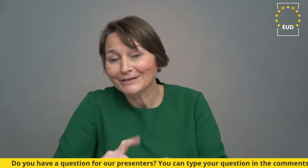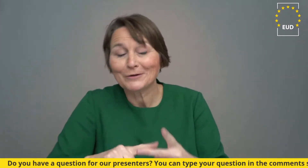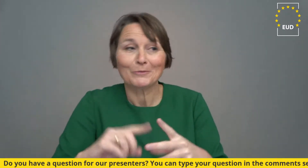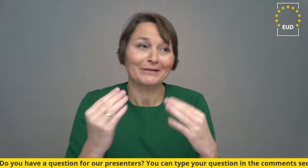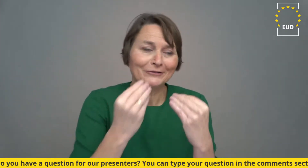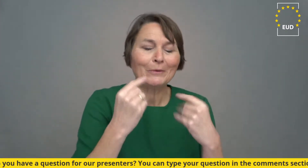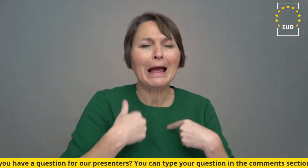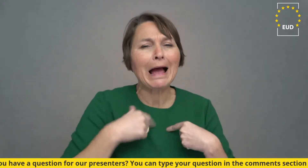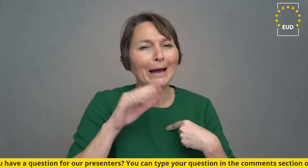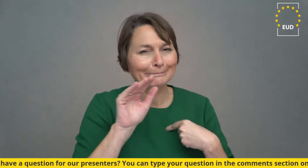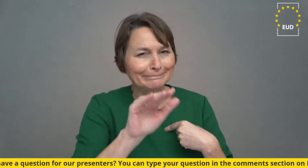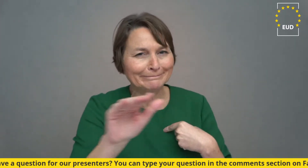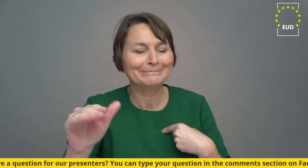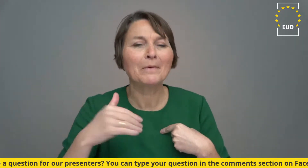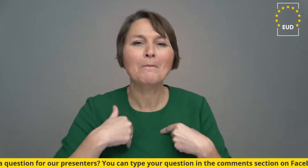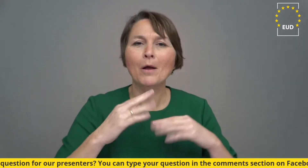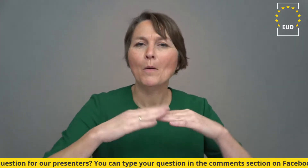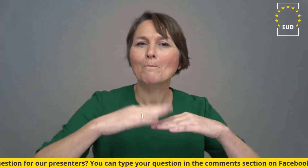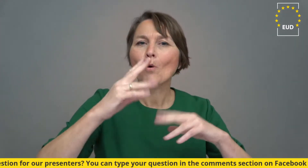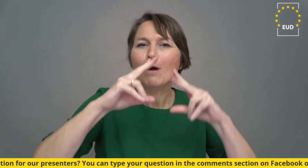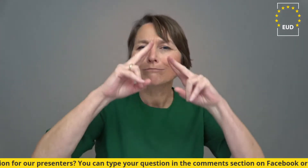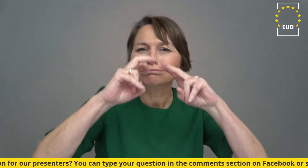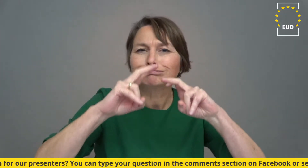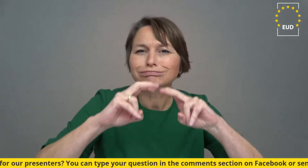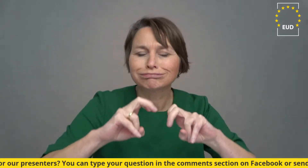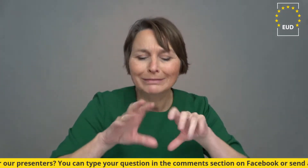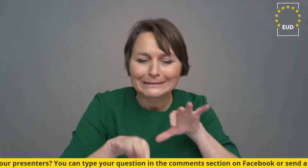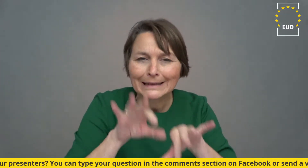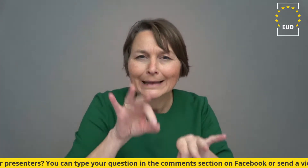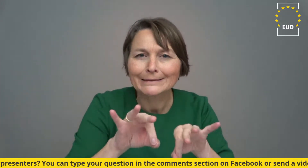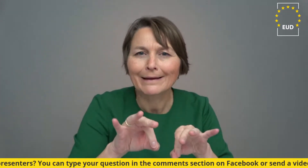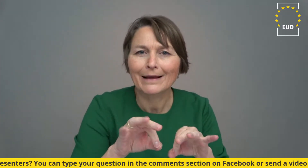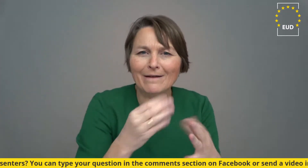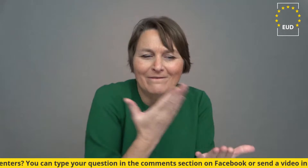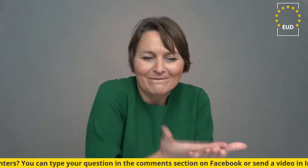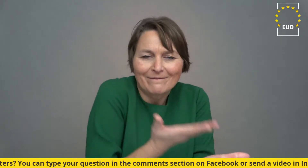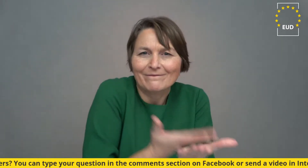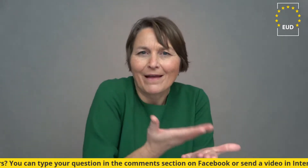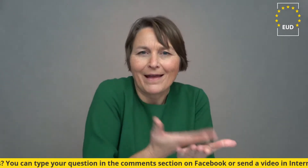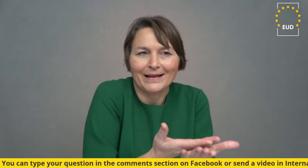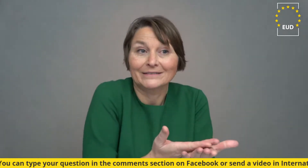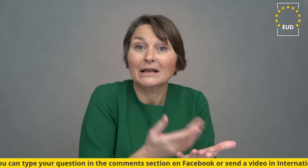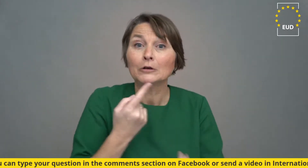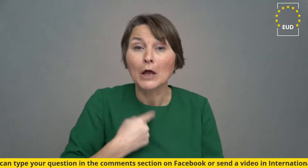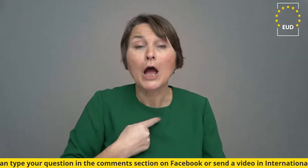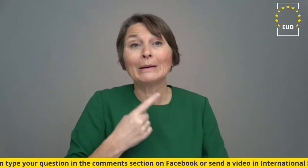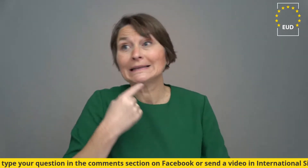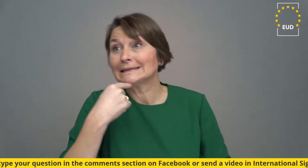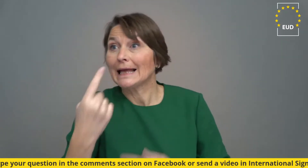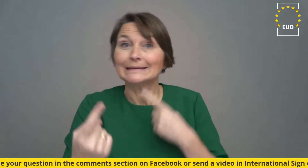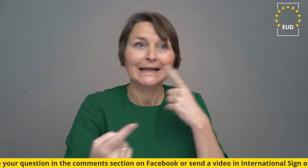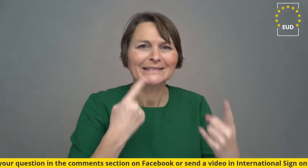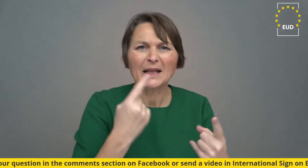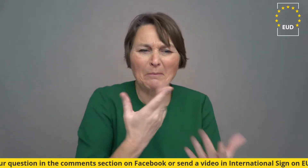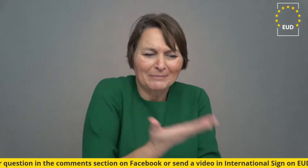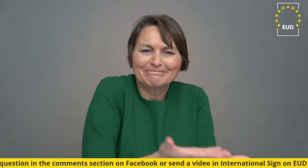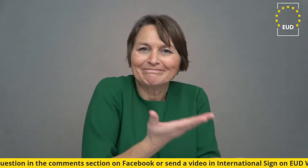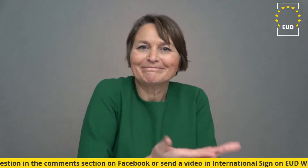I am a researcher and an interpreter. I'm very interested in finding out what is out